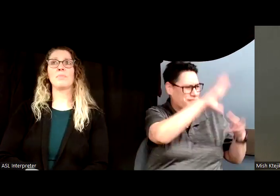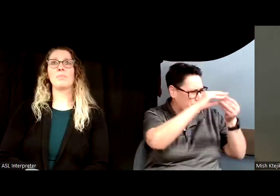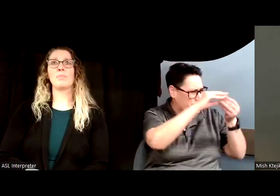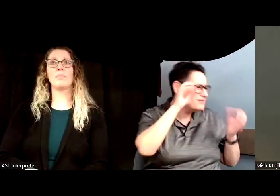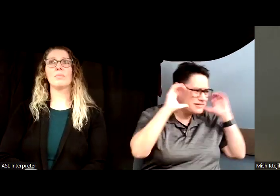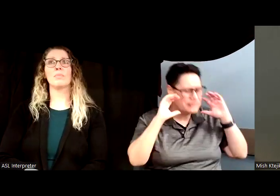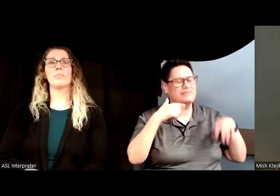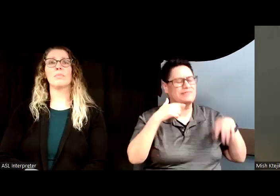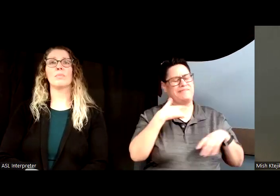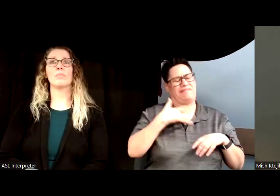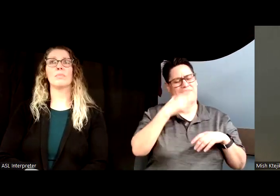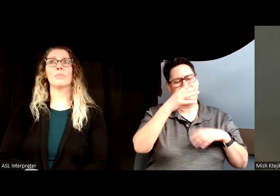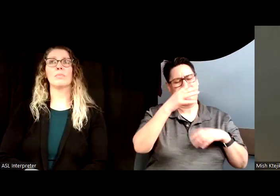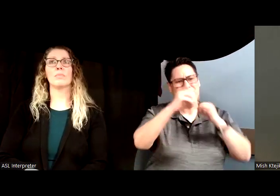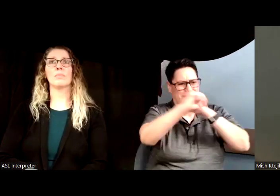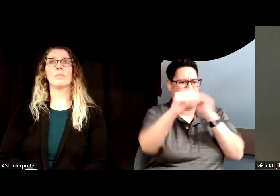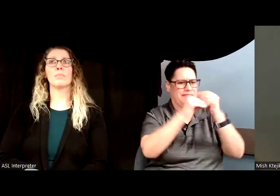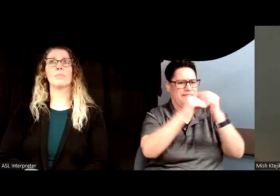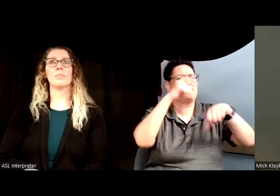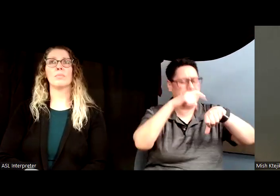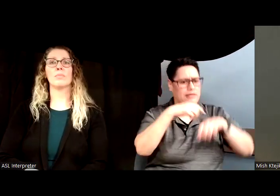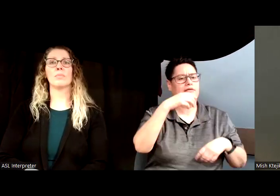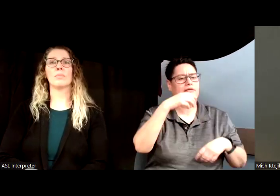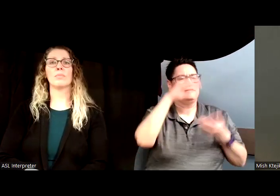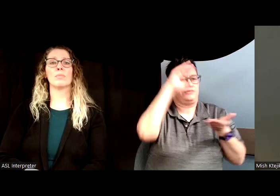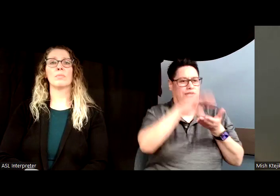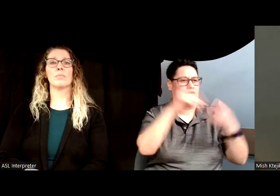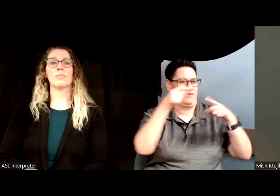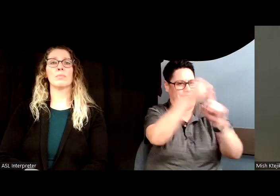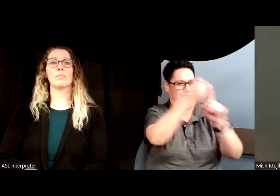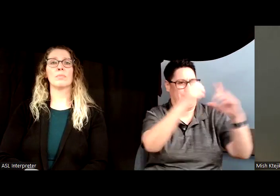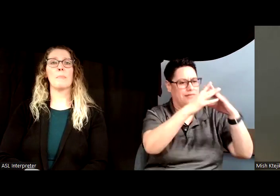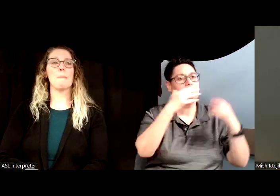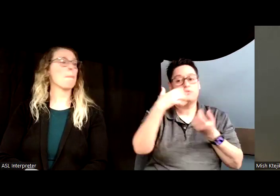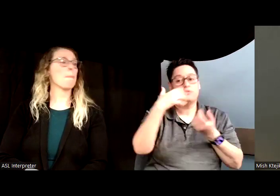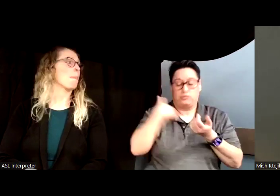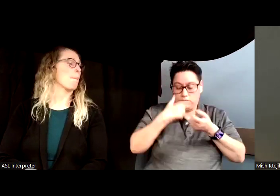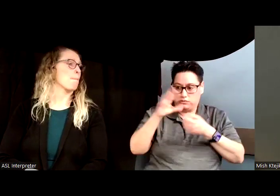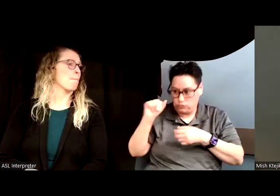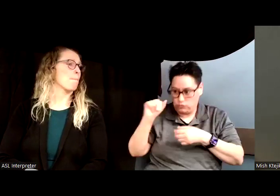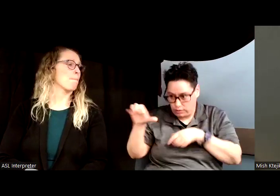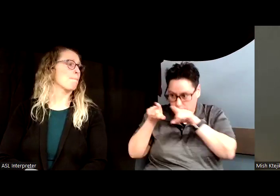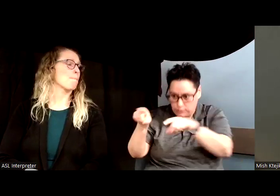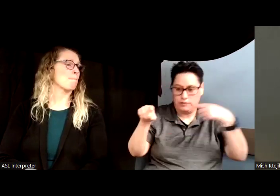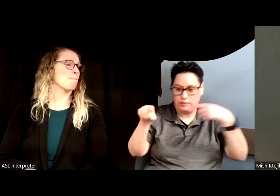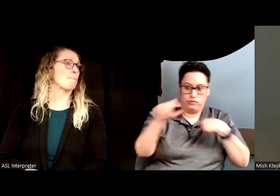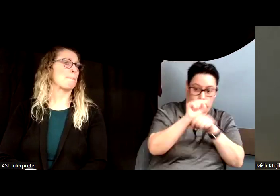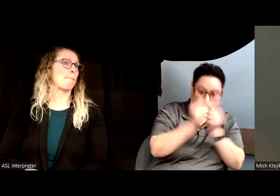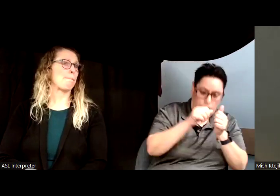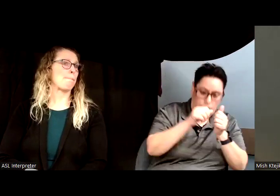proposed. And I've been listening to all of your comments and I understand, we don't want to hurt the community with a